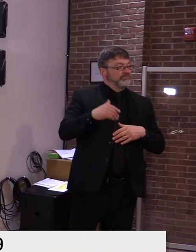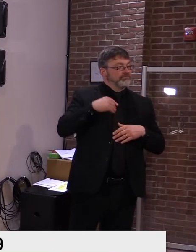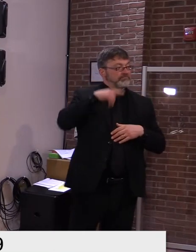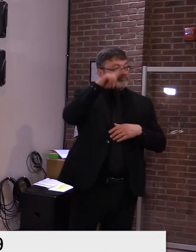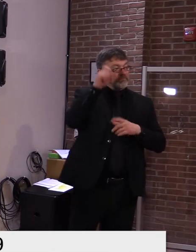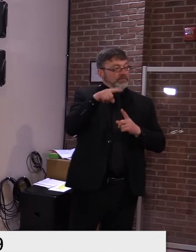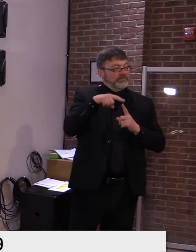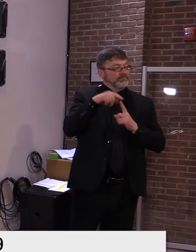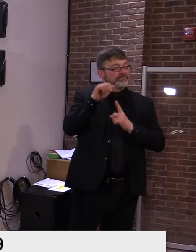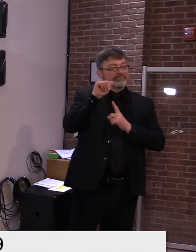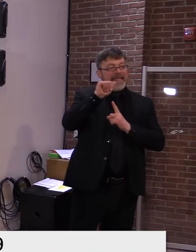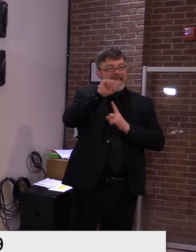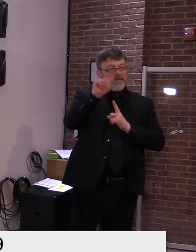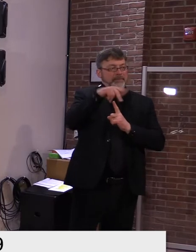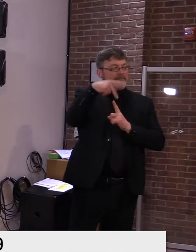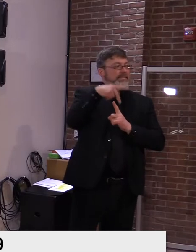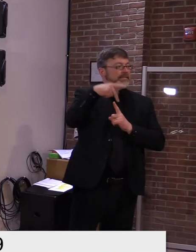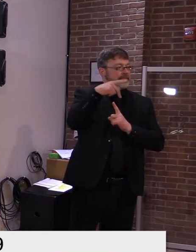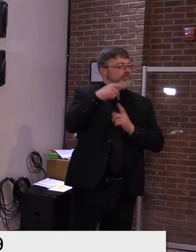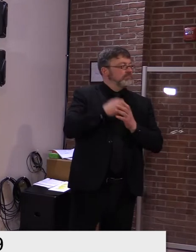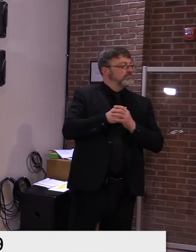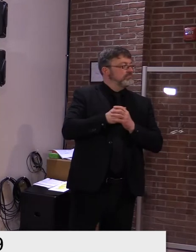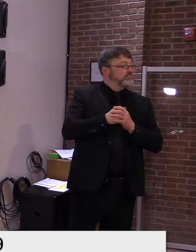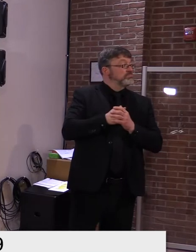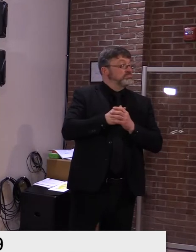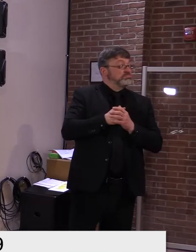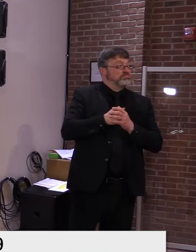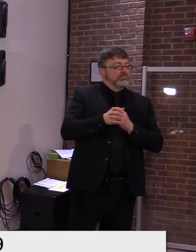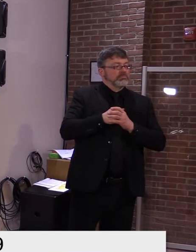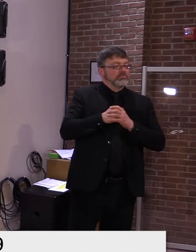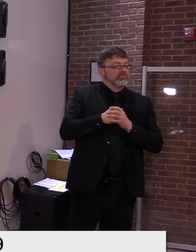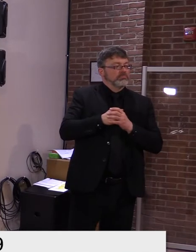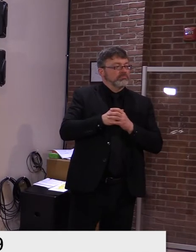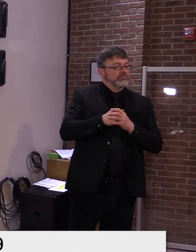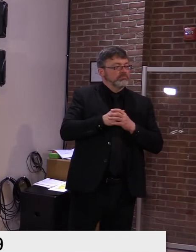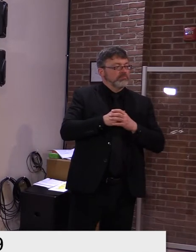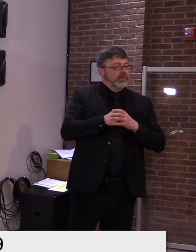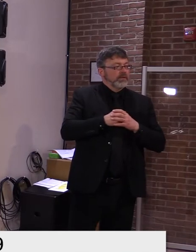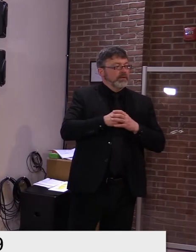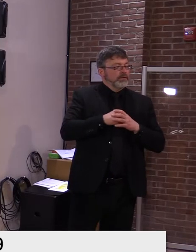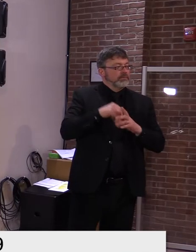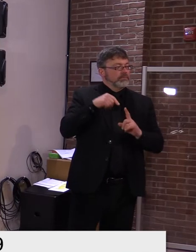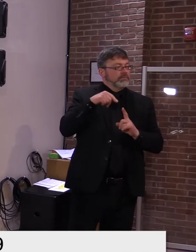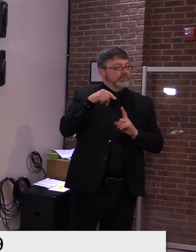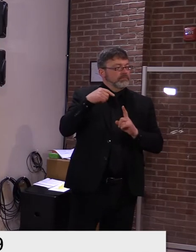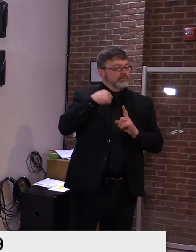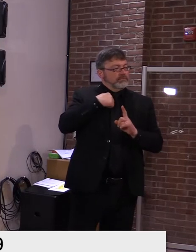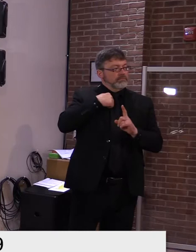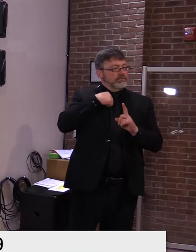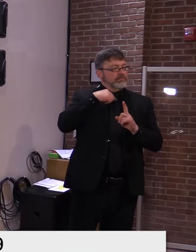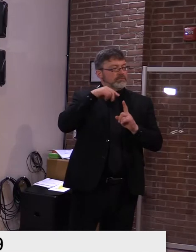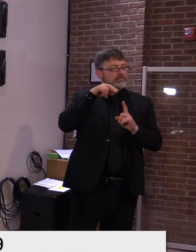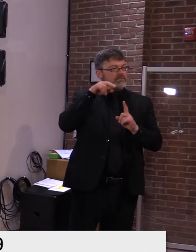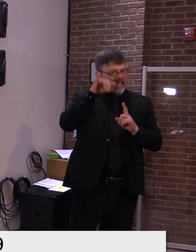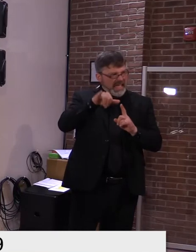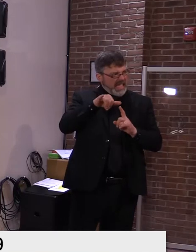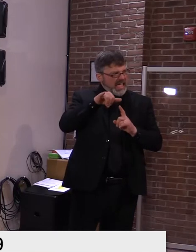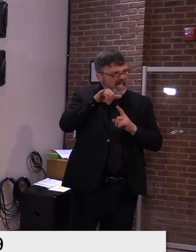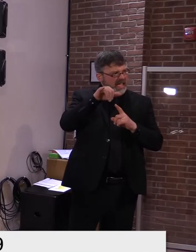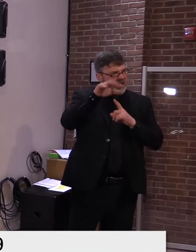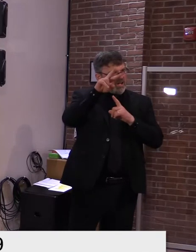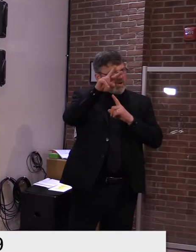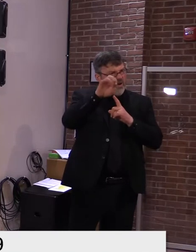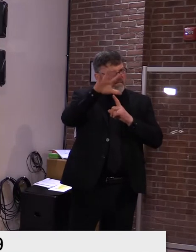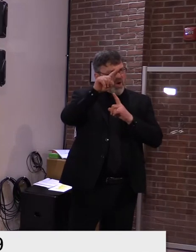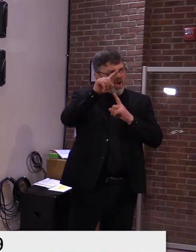Hi. Morning, everybody. I'm looking at these new cases again, the 251. I just looked at the chart on the